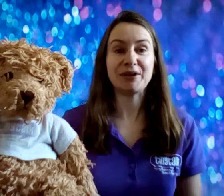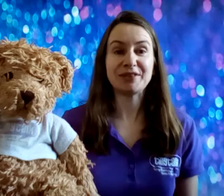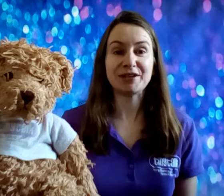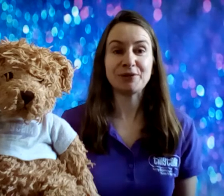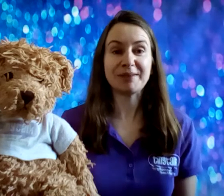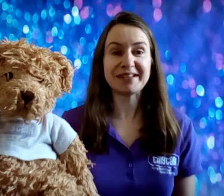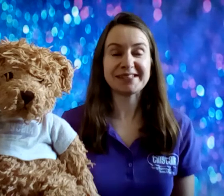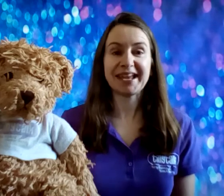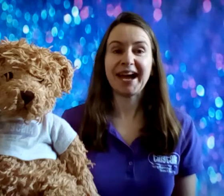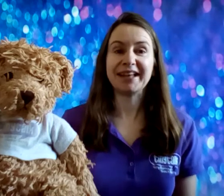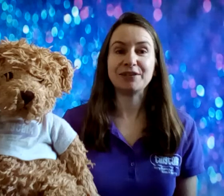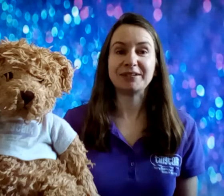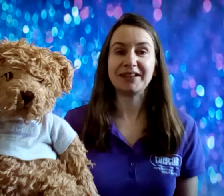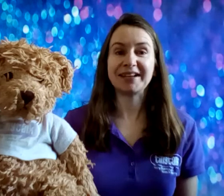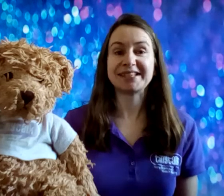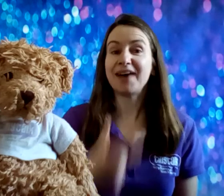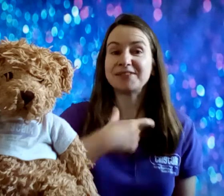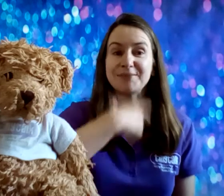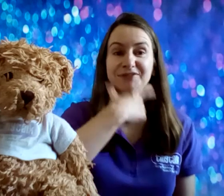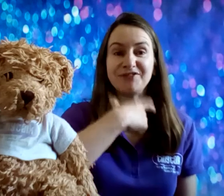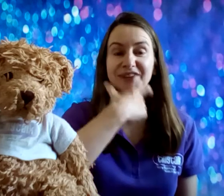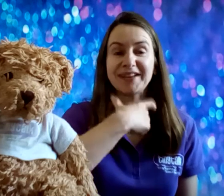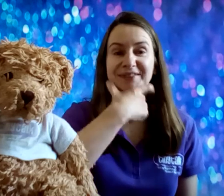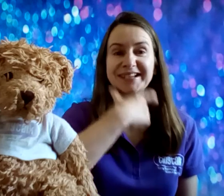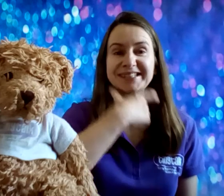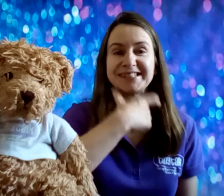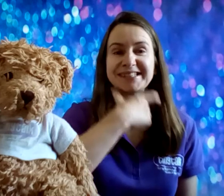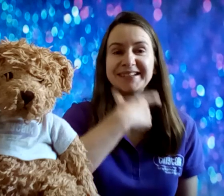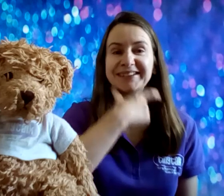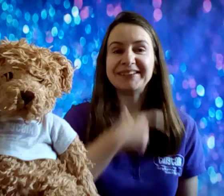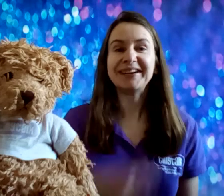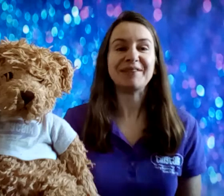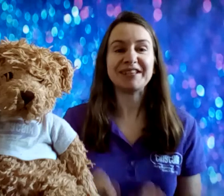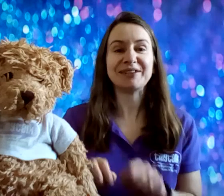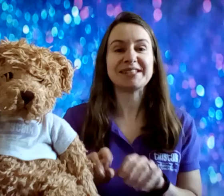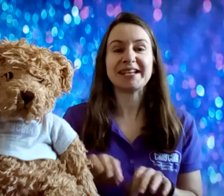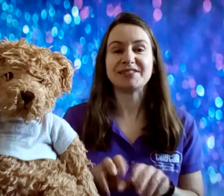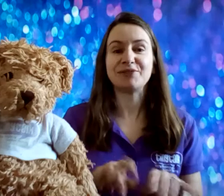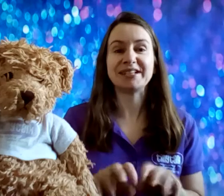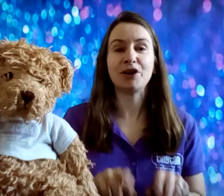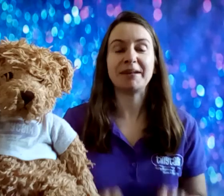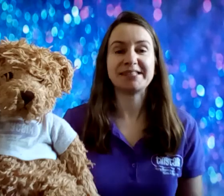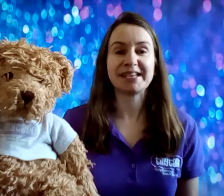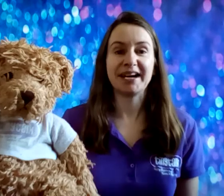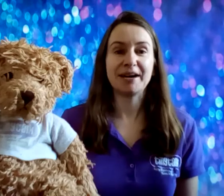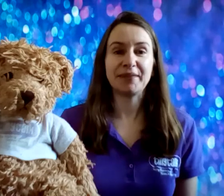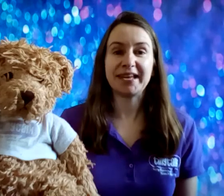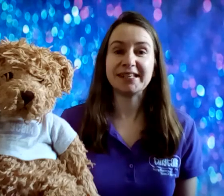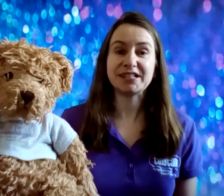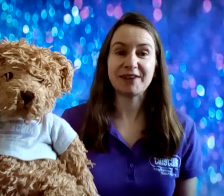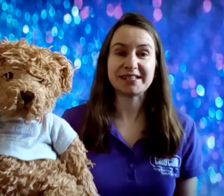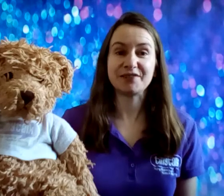know that you're with us and you would like to have some fun with us. Oh, we use written comments in the interactive